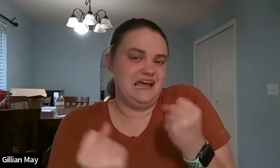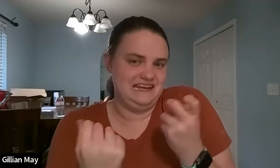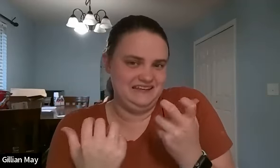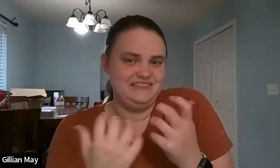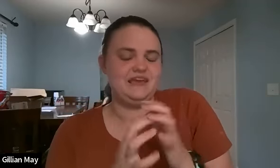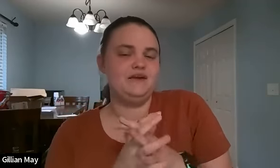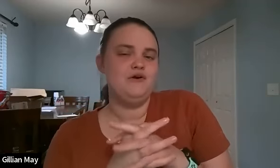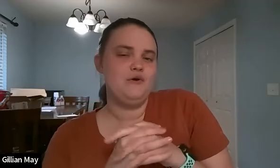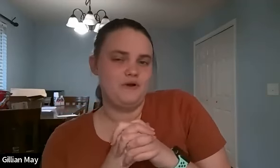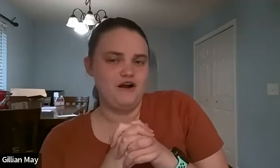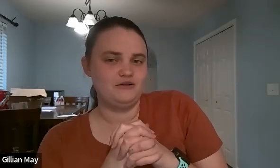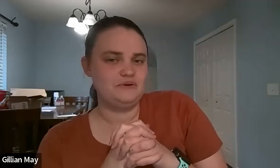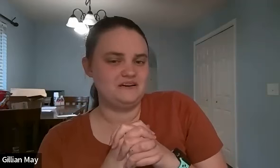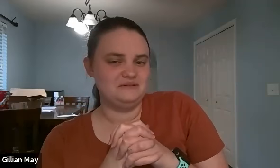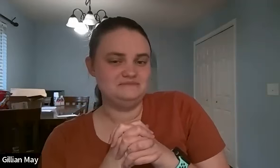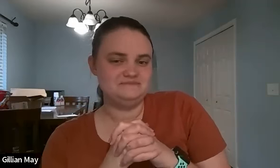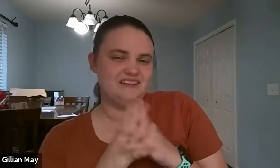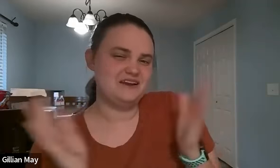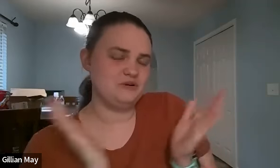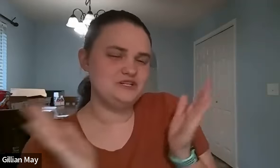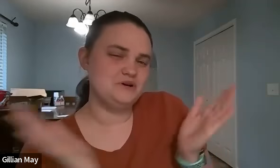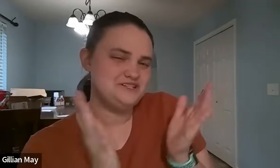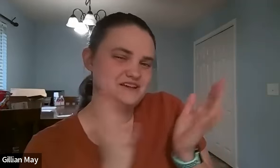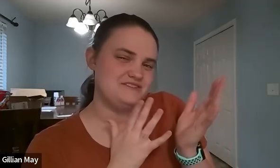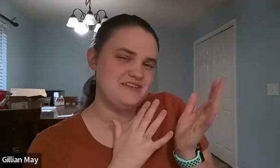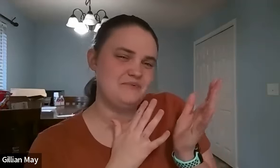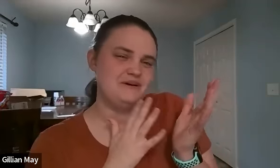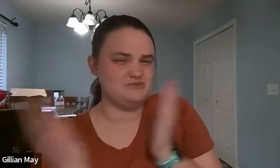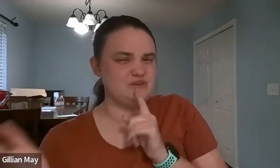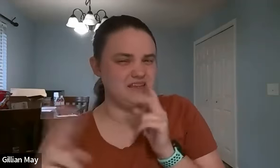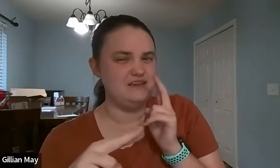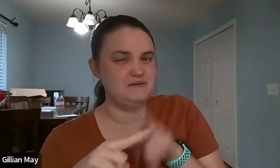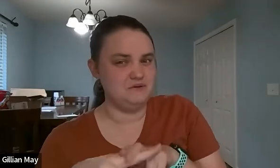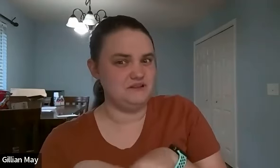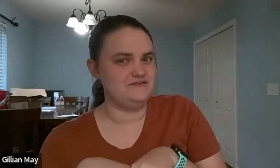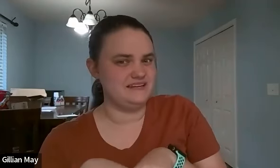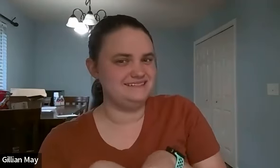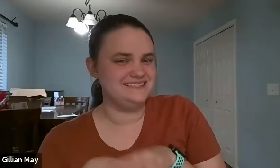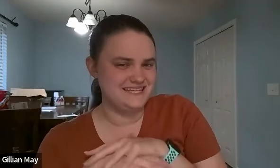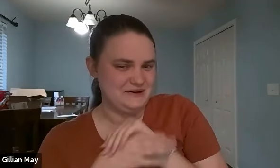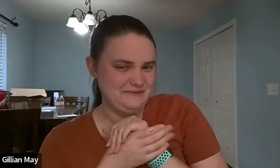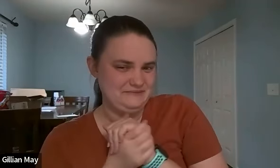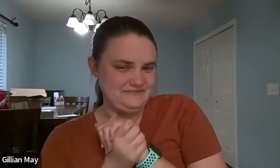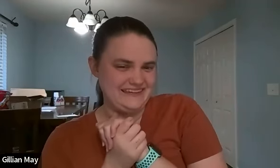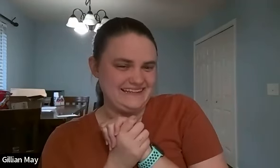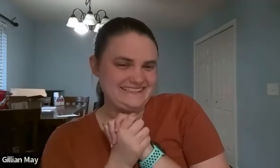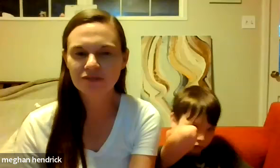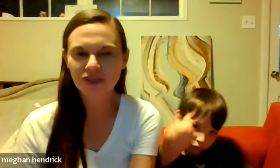sign anything wrong. But kind of once you push yourself to that point, it can be really fun. So I know several